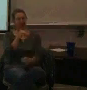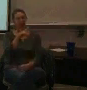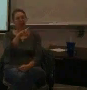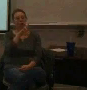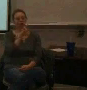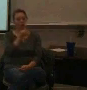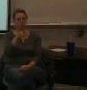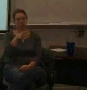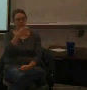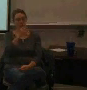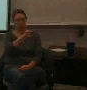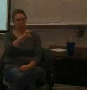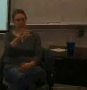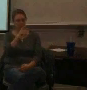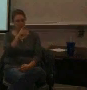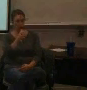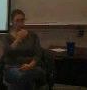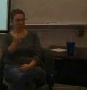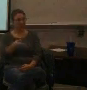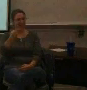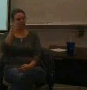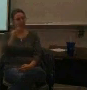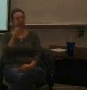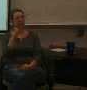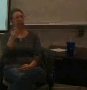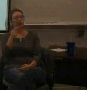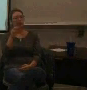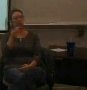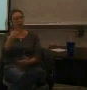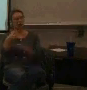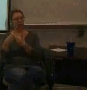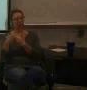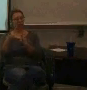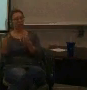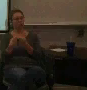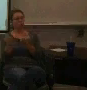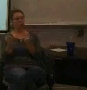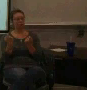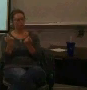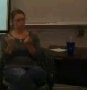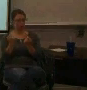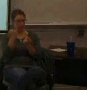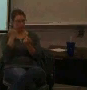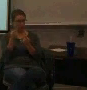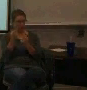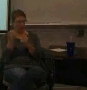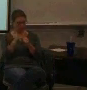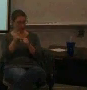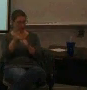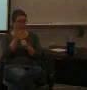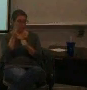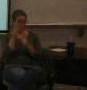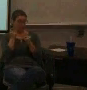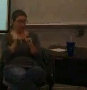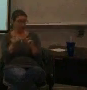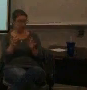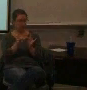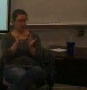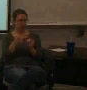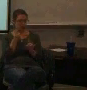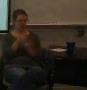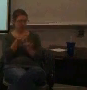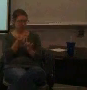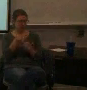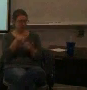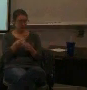higher external charge. Right? So if you remember, proteins can bond to themselves